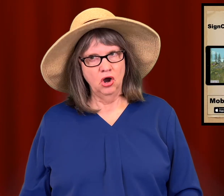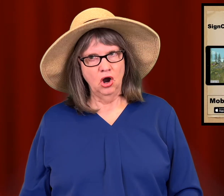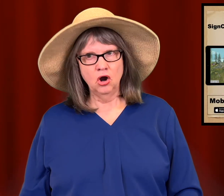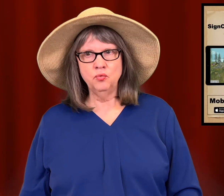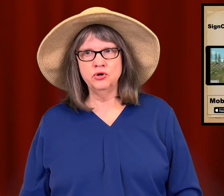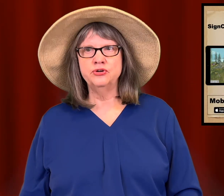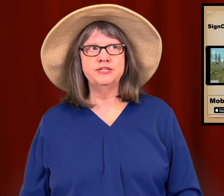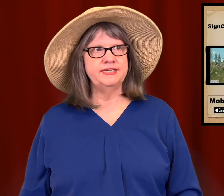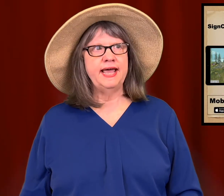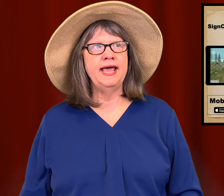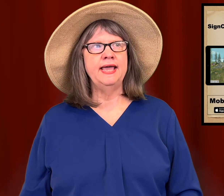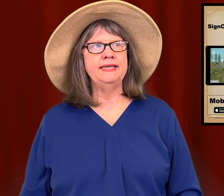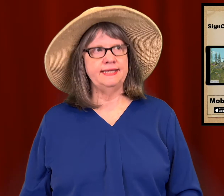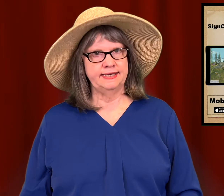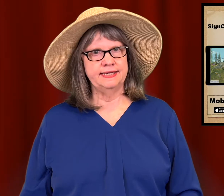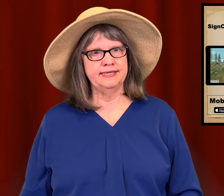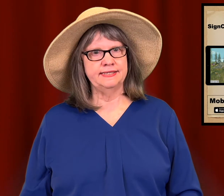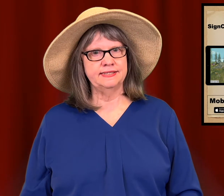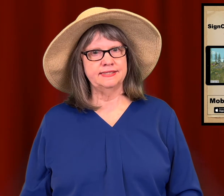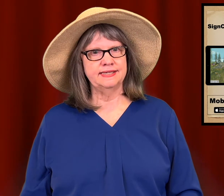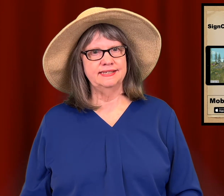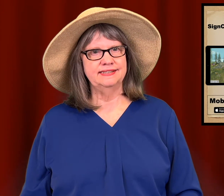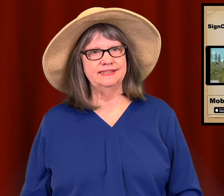Our word today is